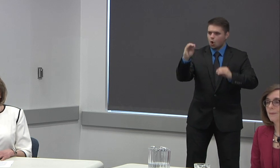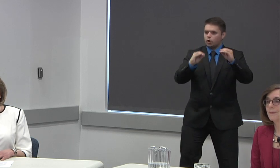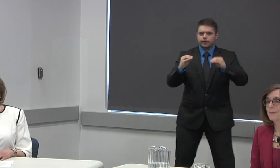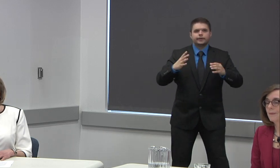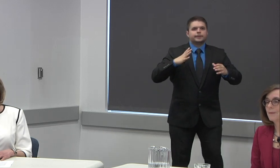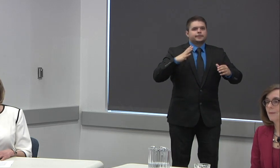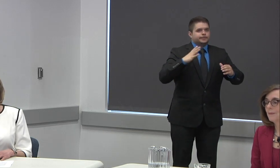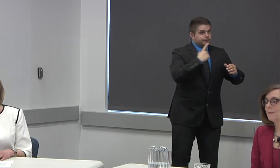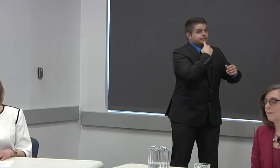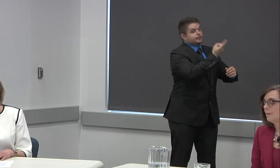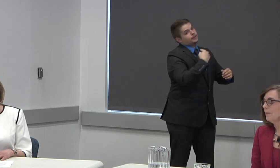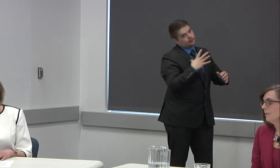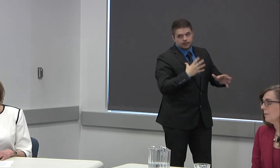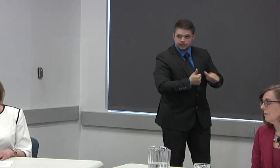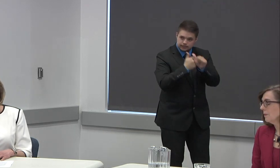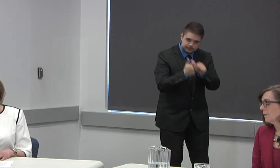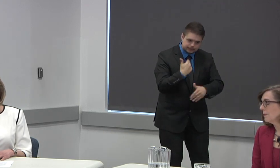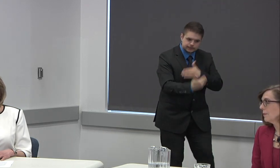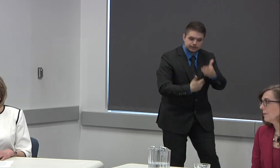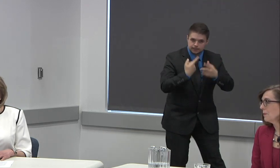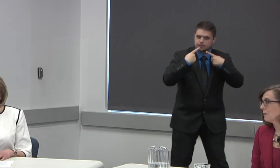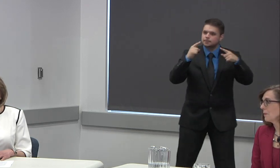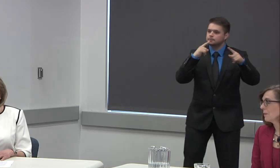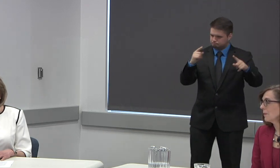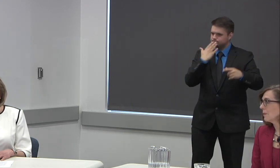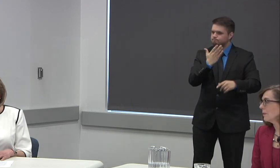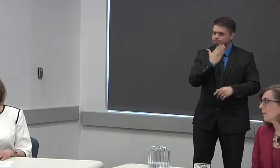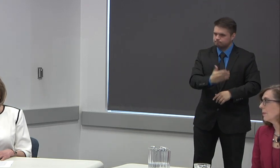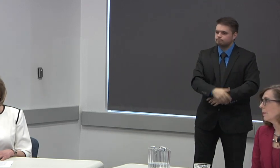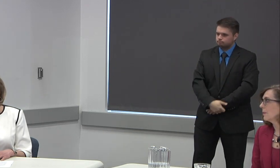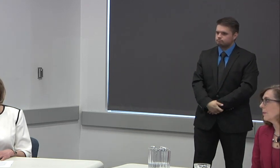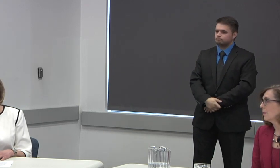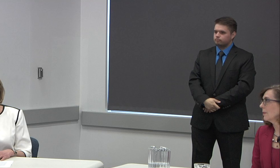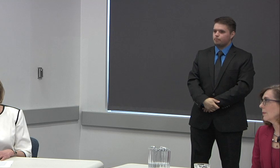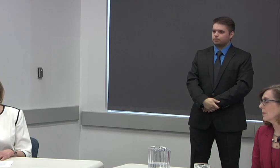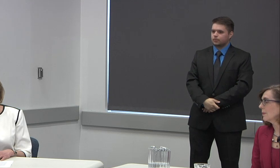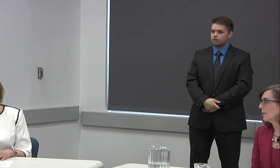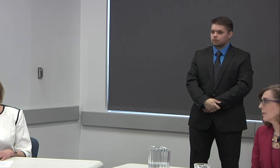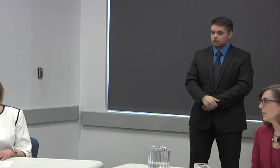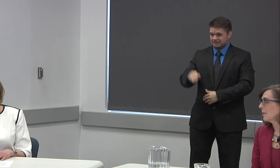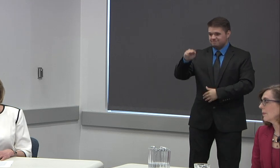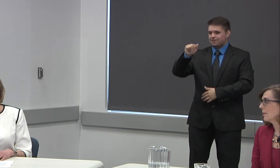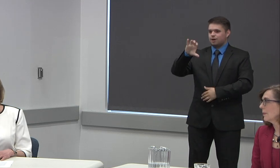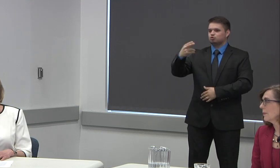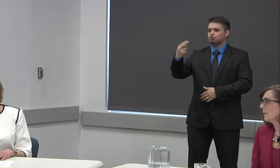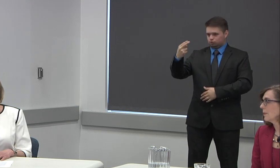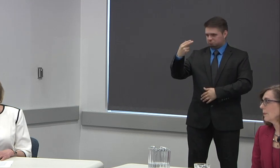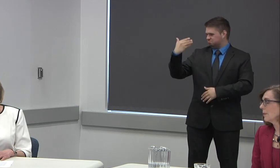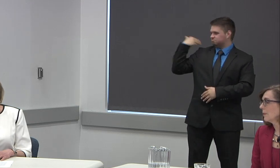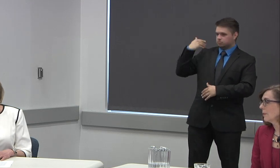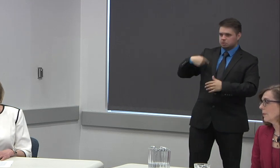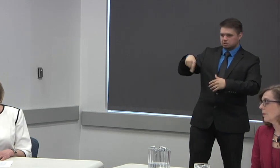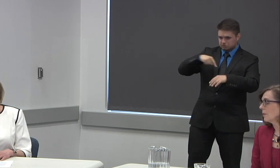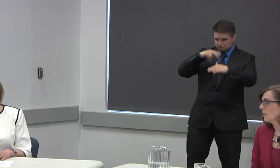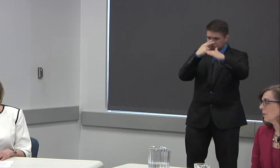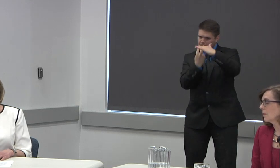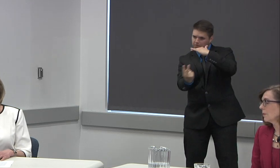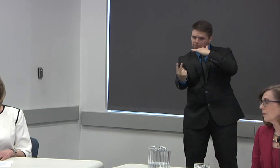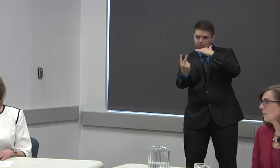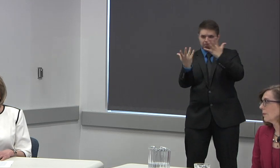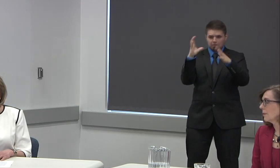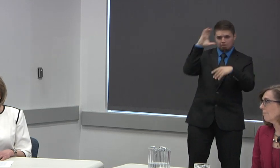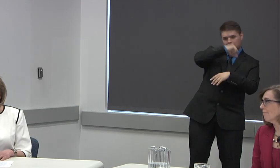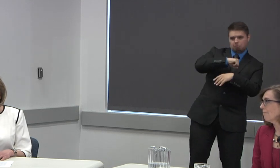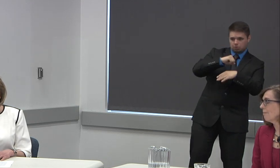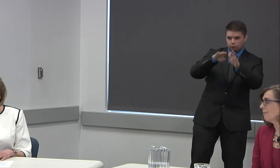The same modeling that in March predicted our COVID surge now clearly shows that it was